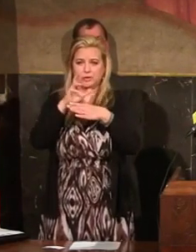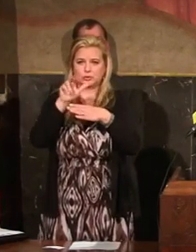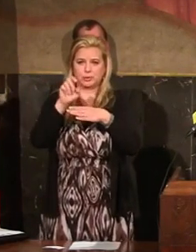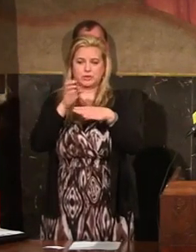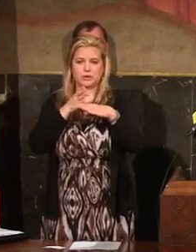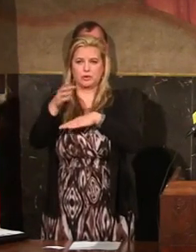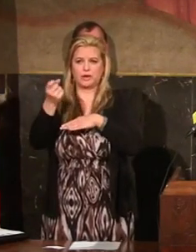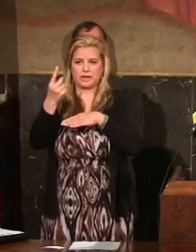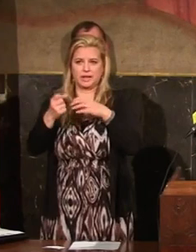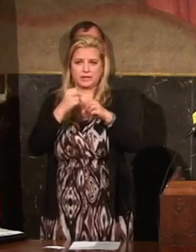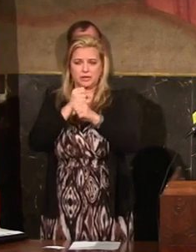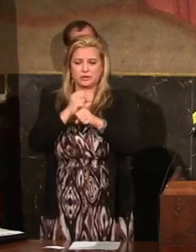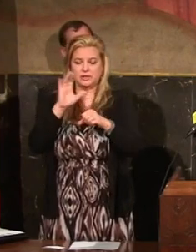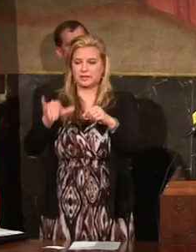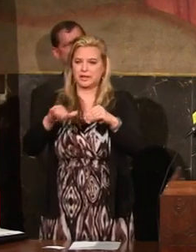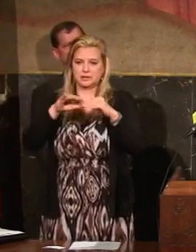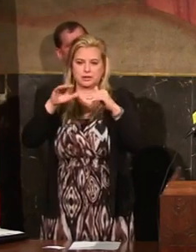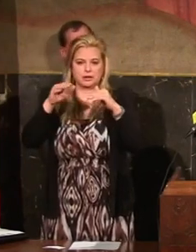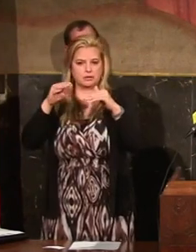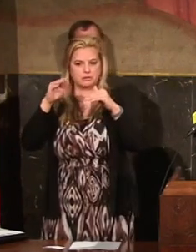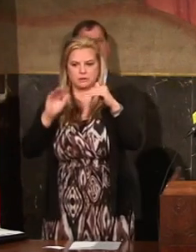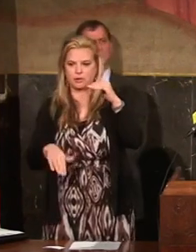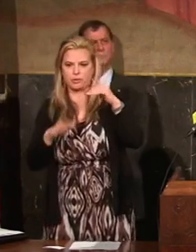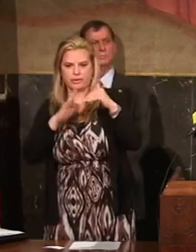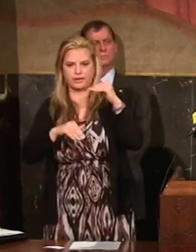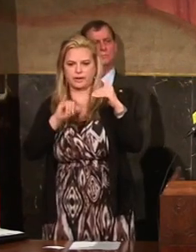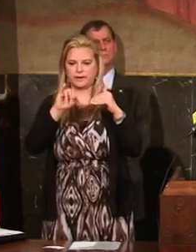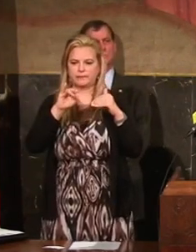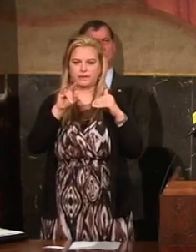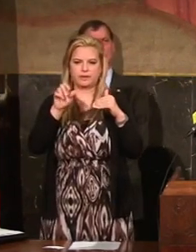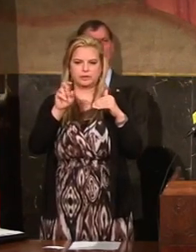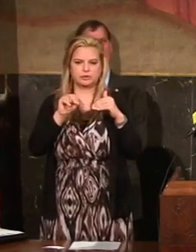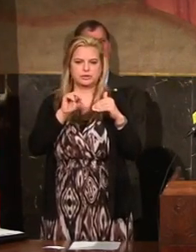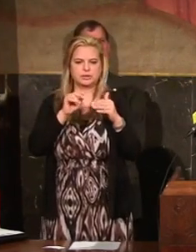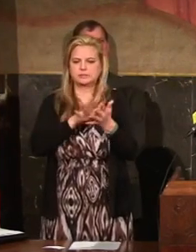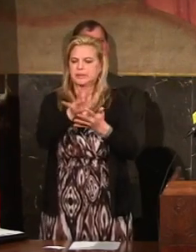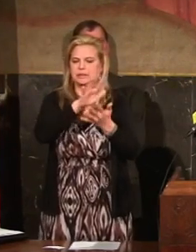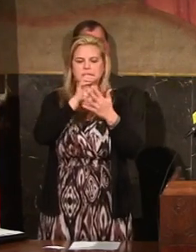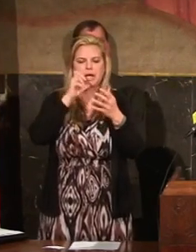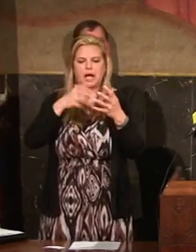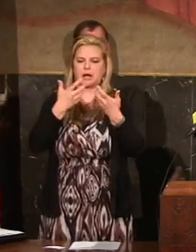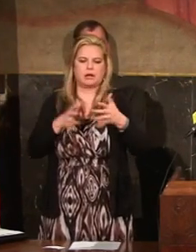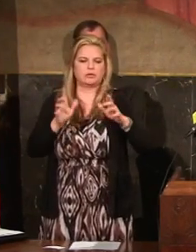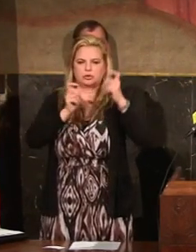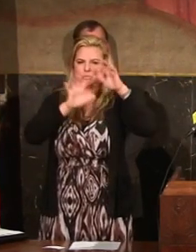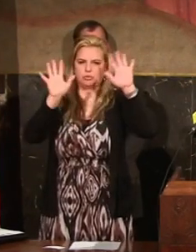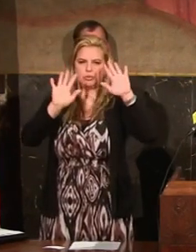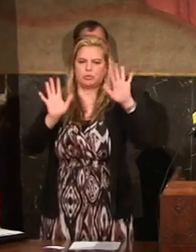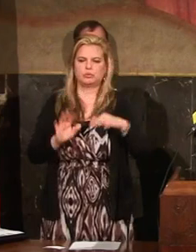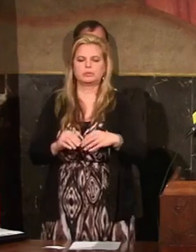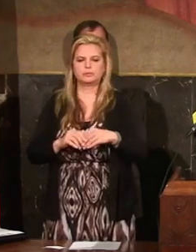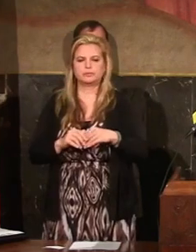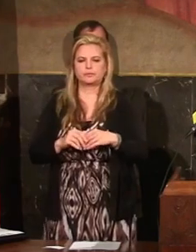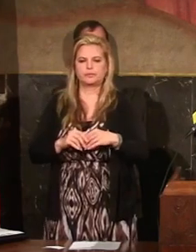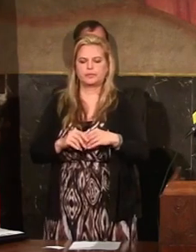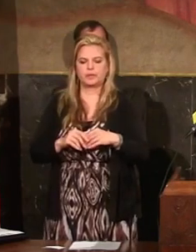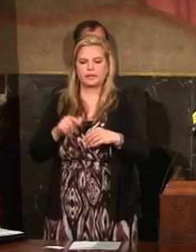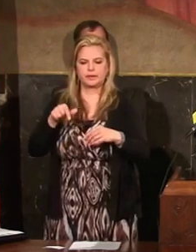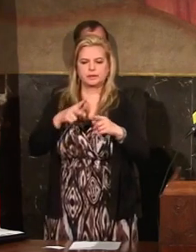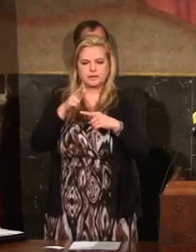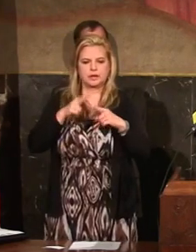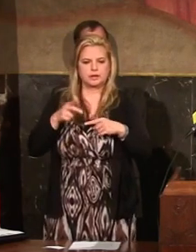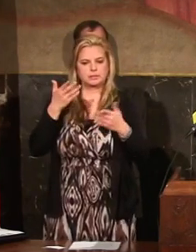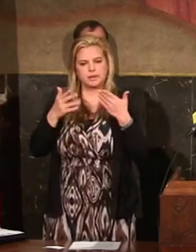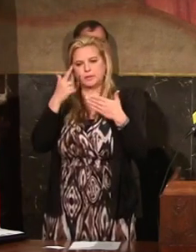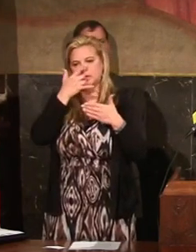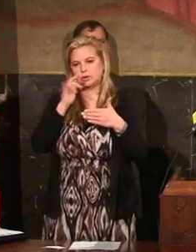That again is lower than the rate of inflation. Spending is not out of control. These cuts may look like they're